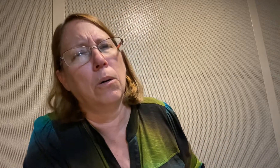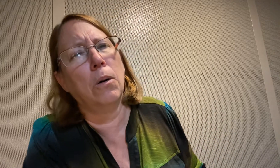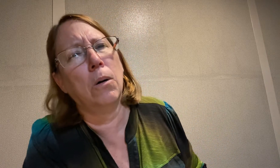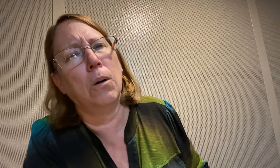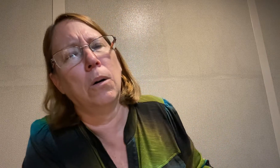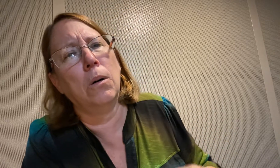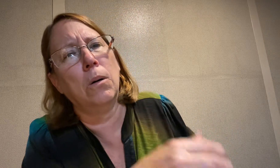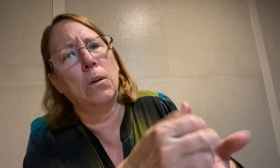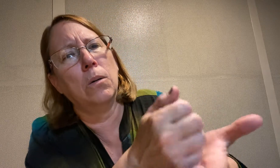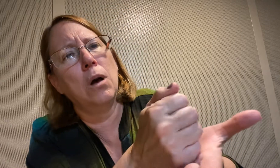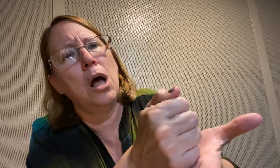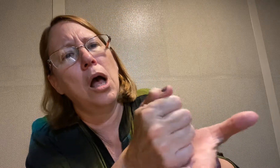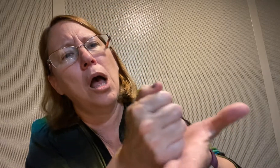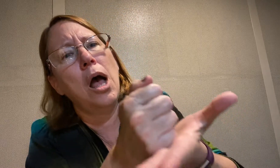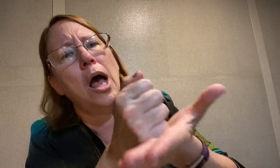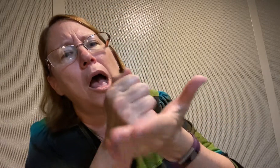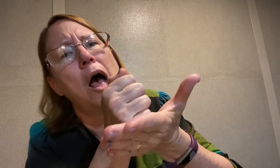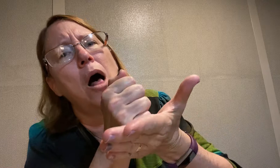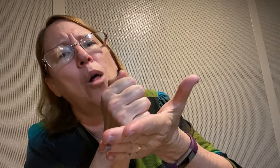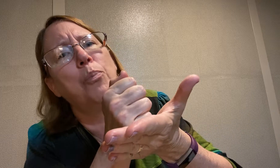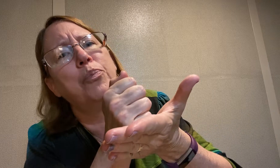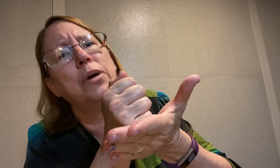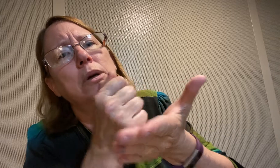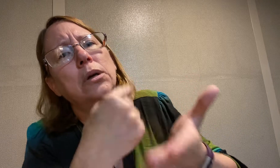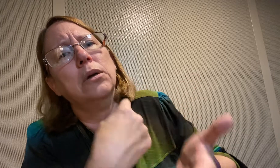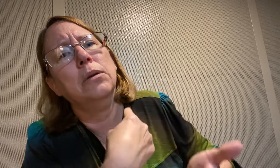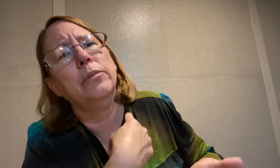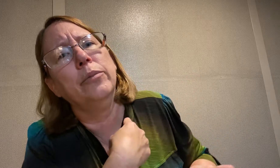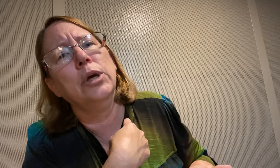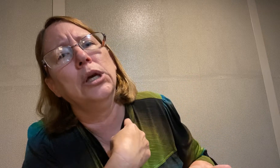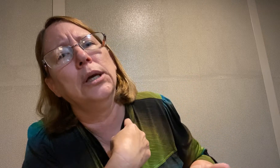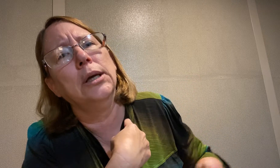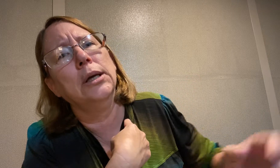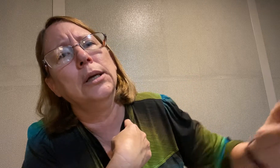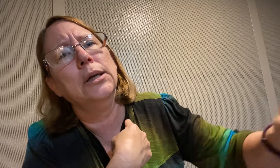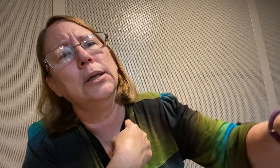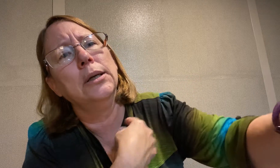Oh, help me.